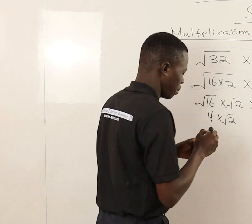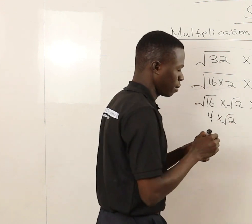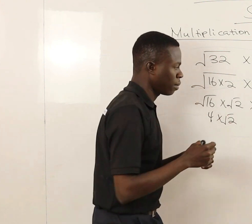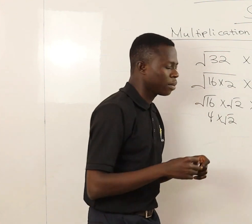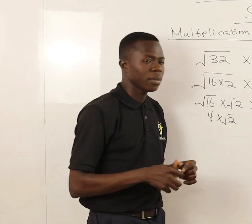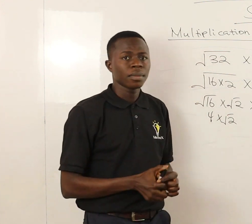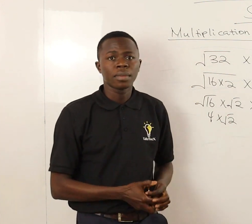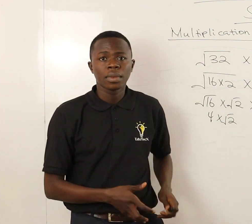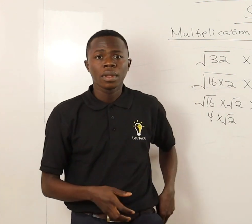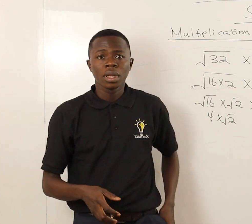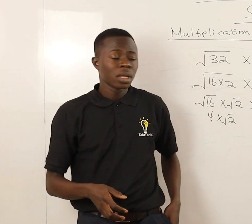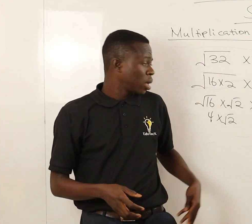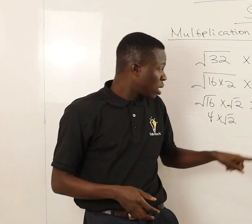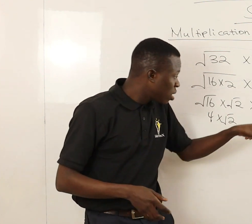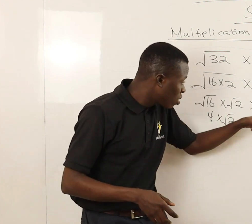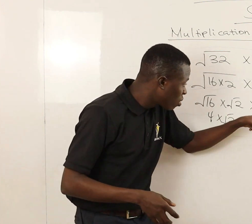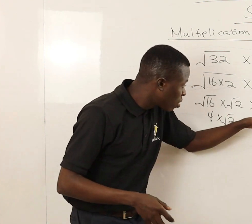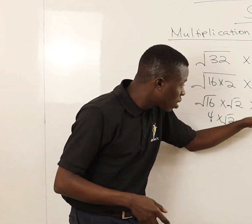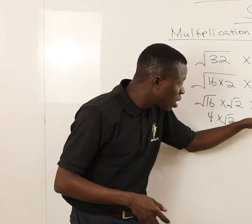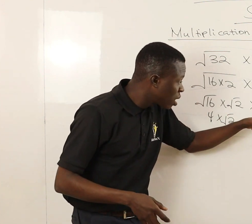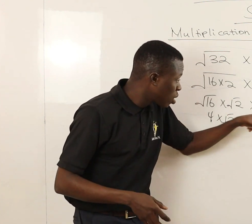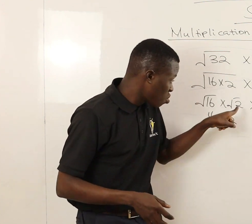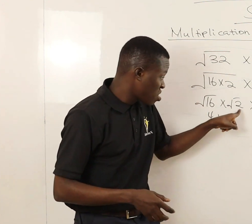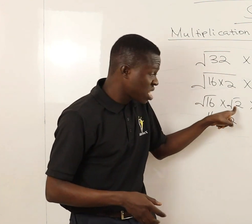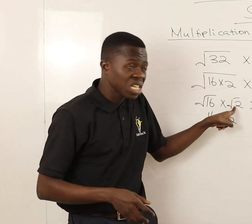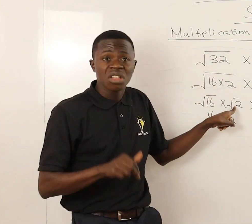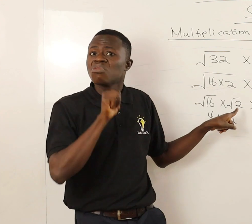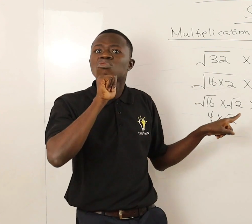2. Then we move to the other terms.